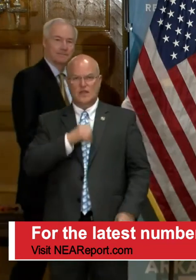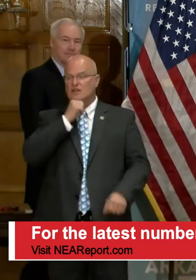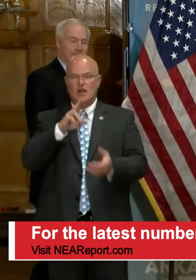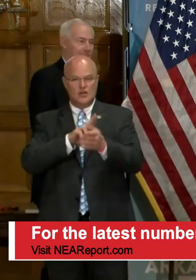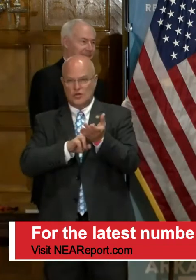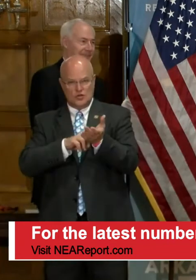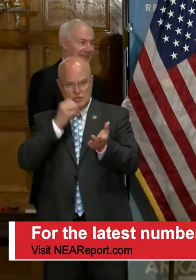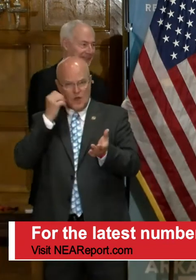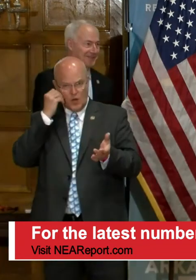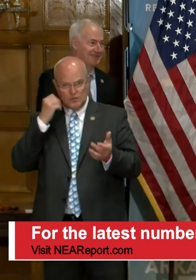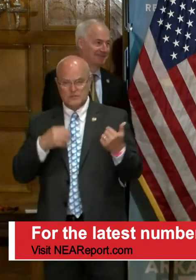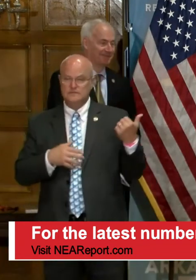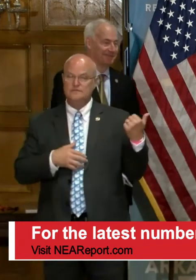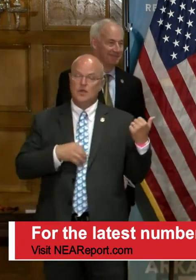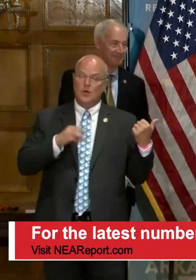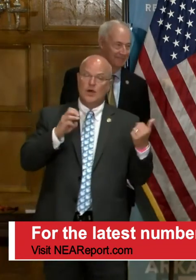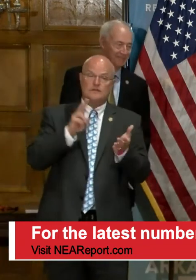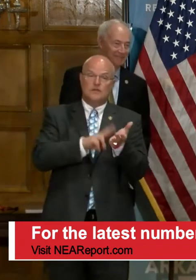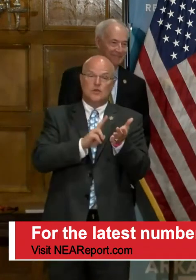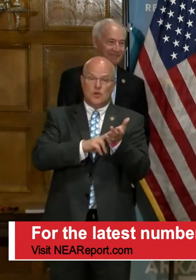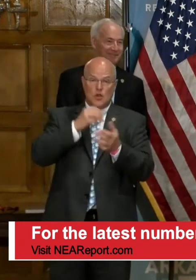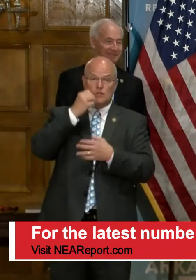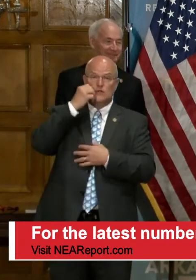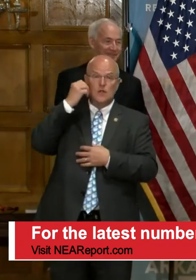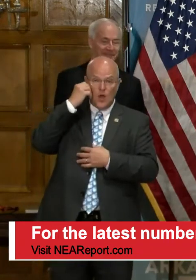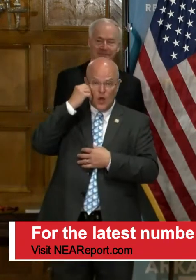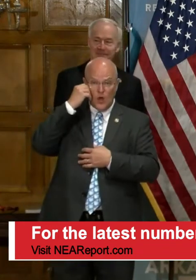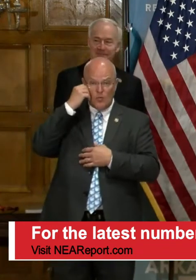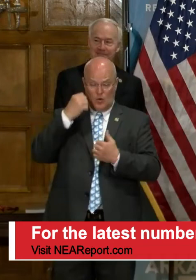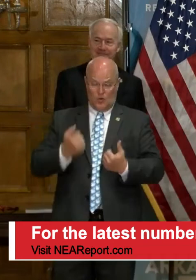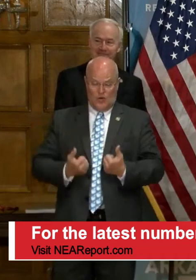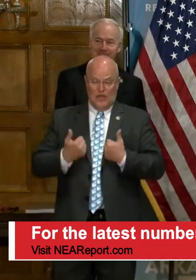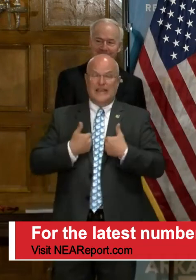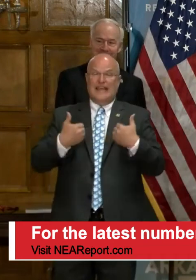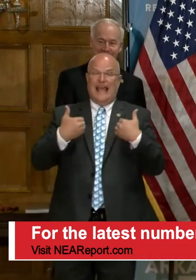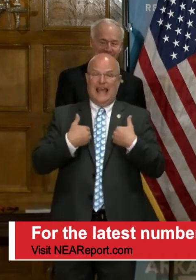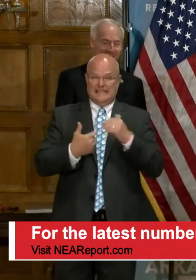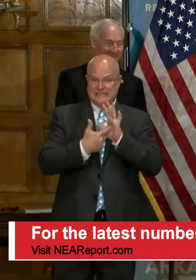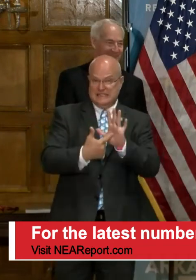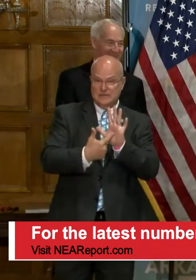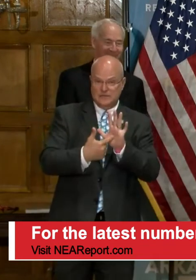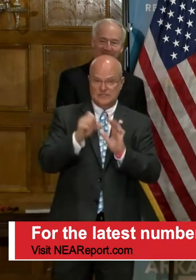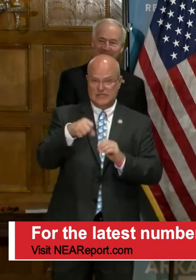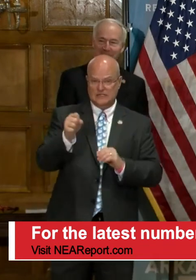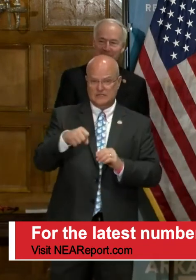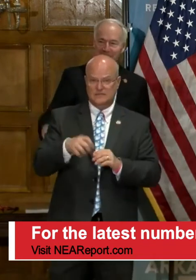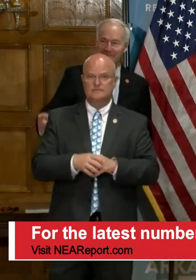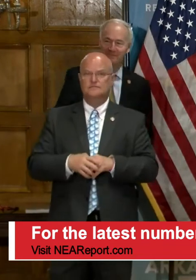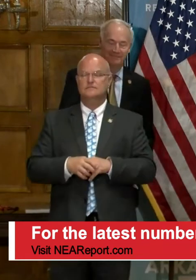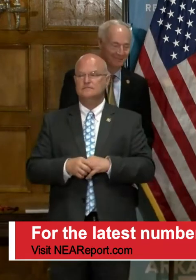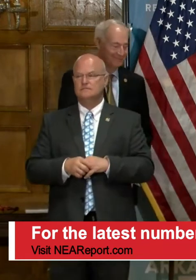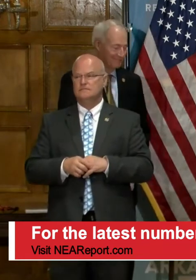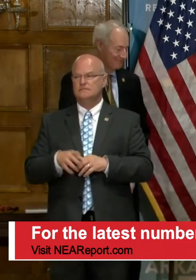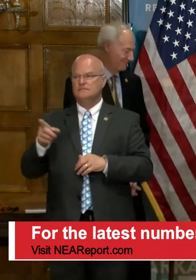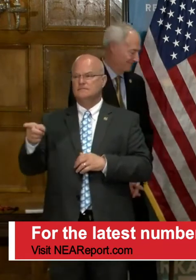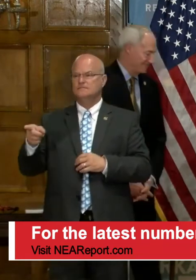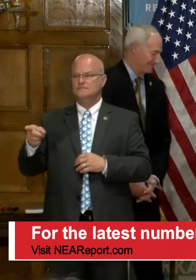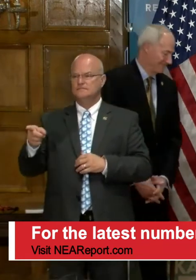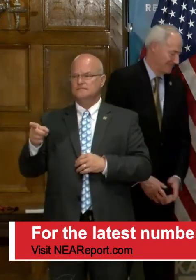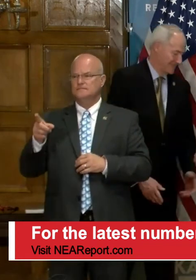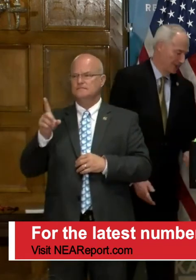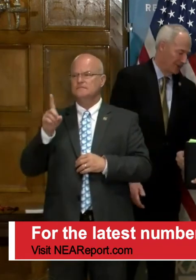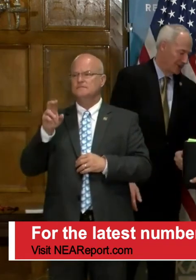Nursing homes? Well, if it's a nursing home resident who had symptoms, yes.